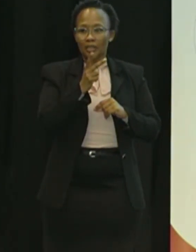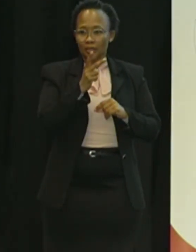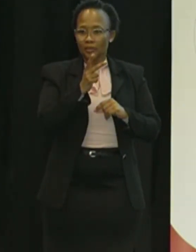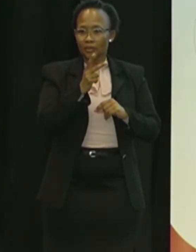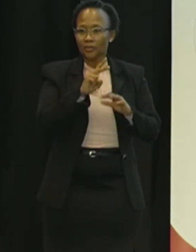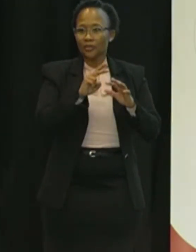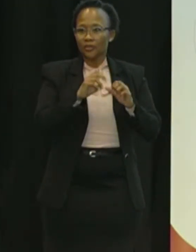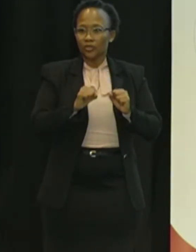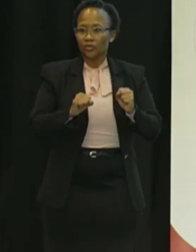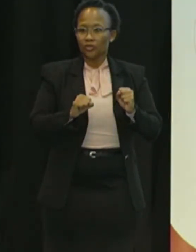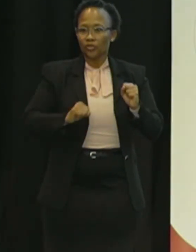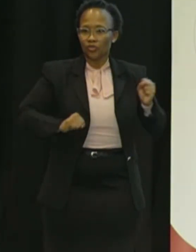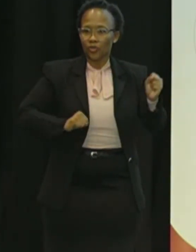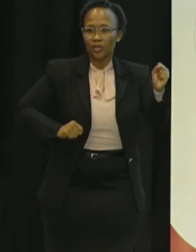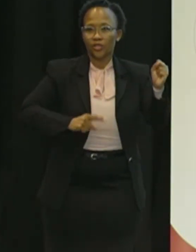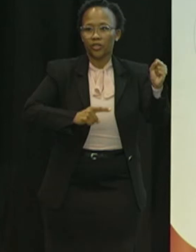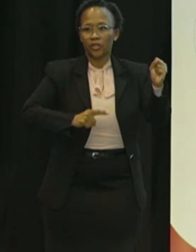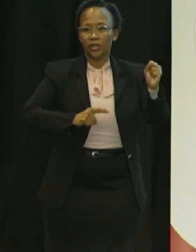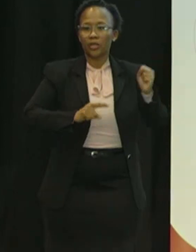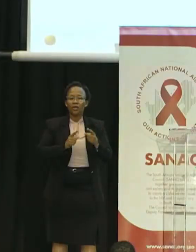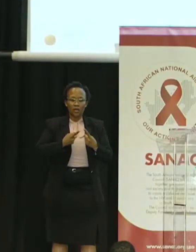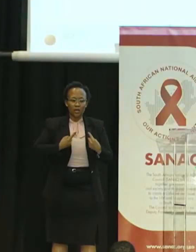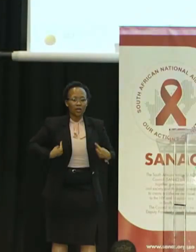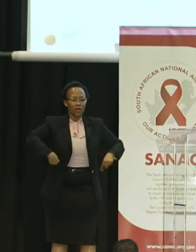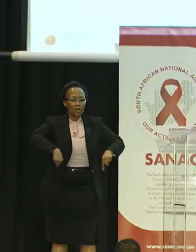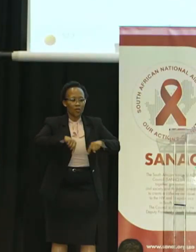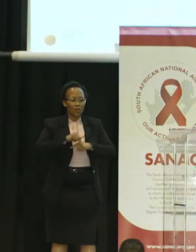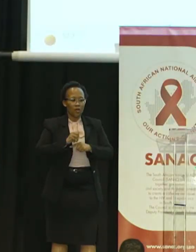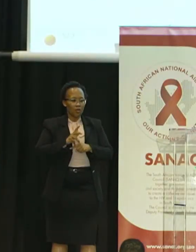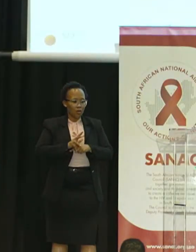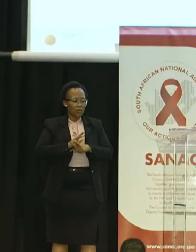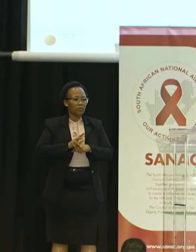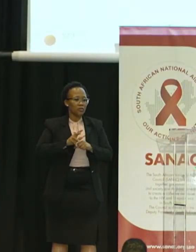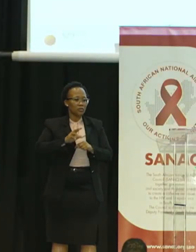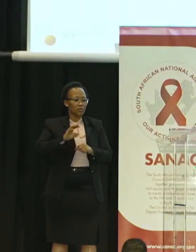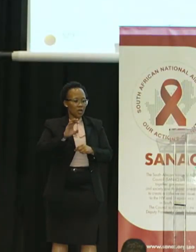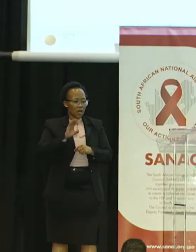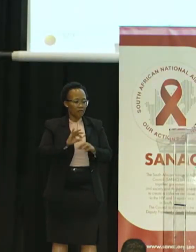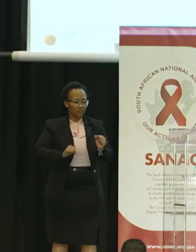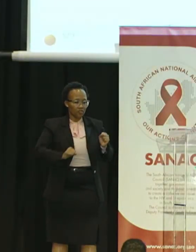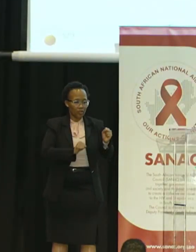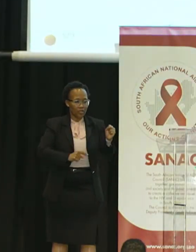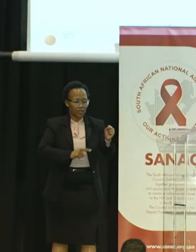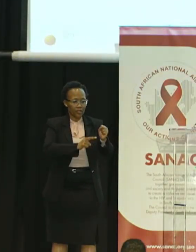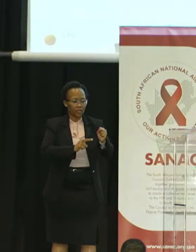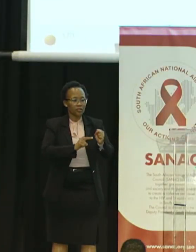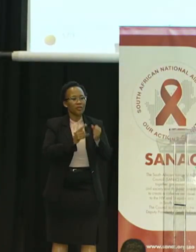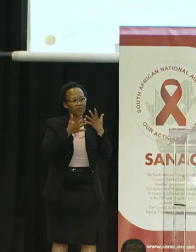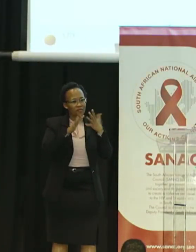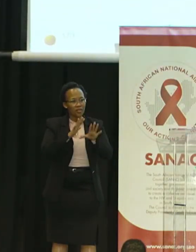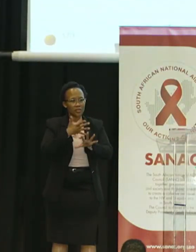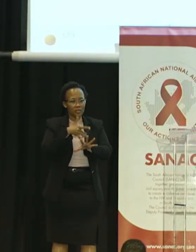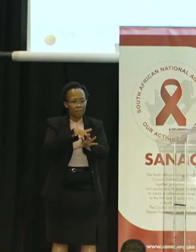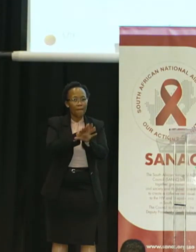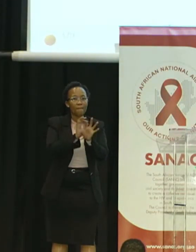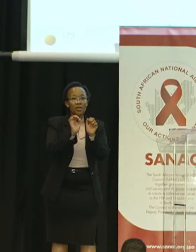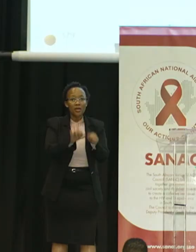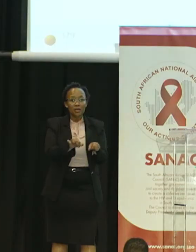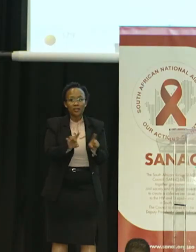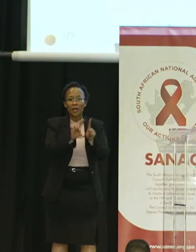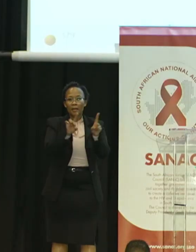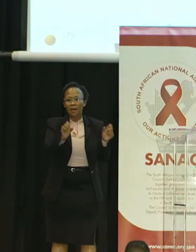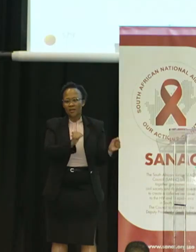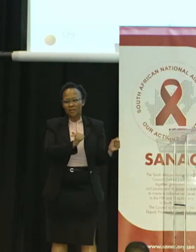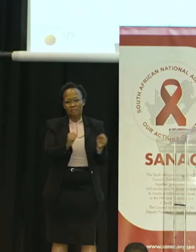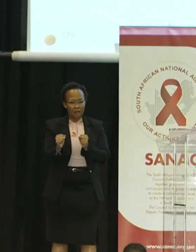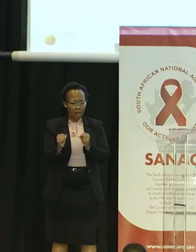We know that we have very many guidelines, we have very many strategies that are being implemented, but we still do not have